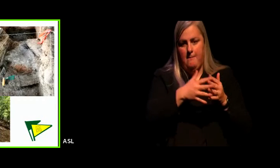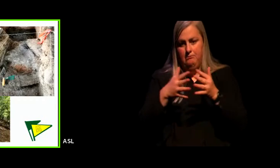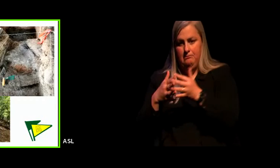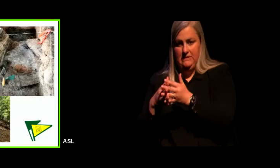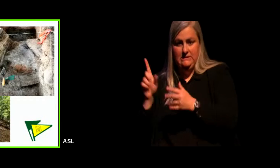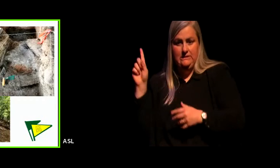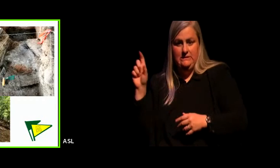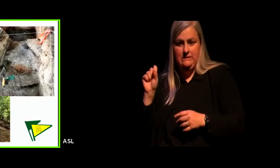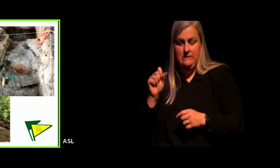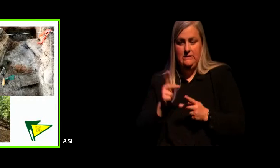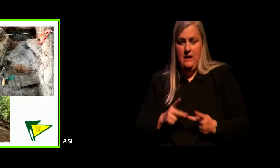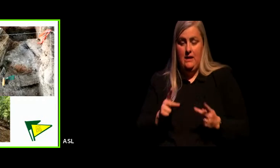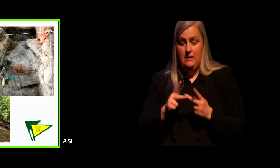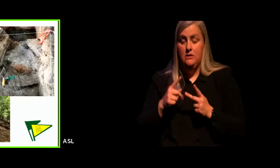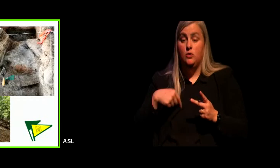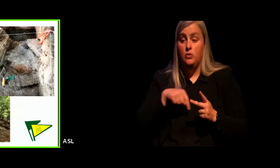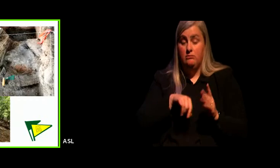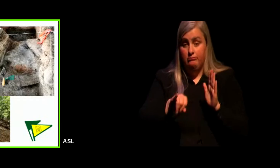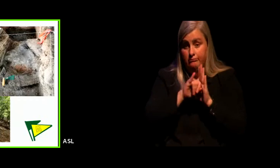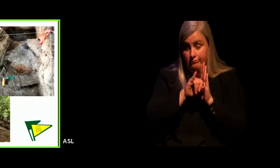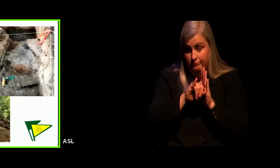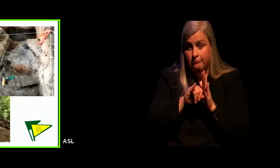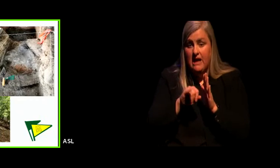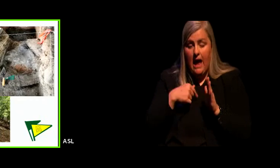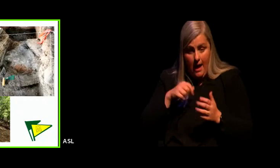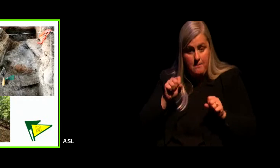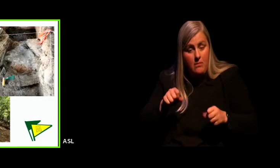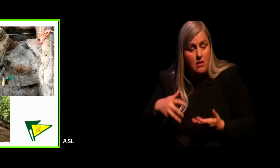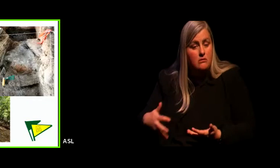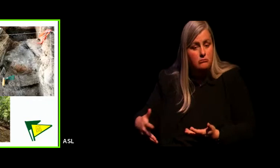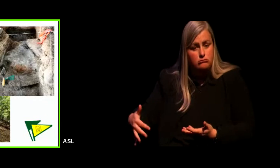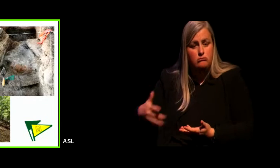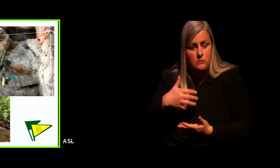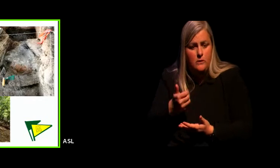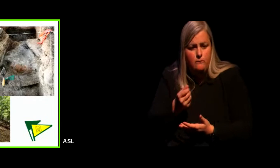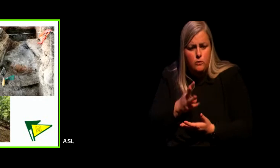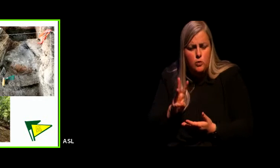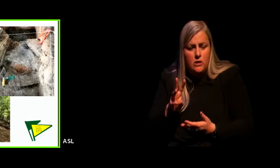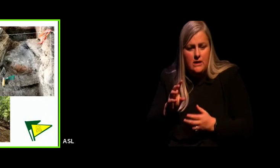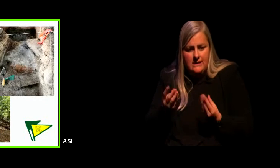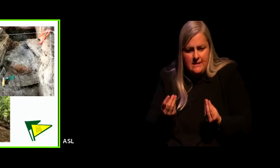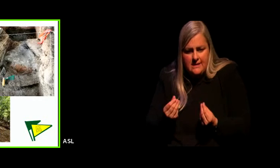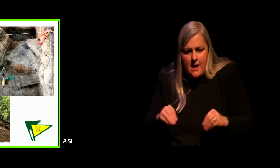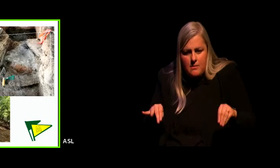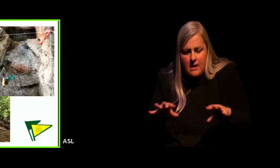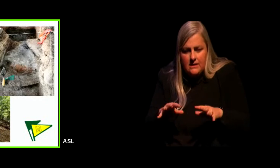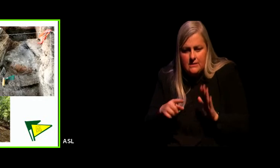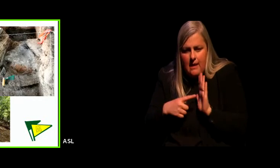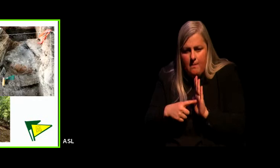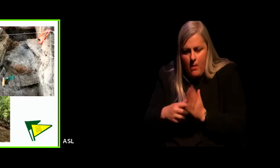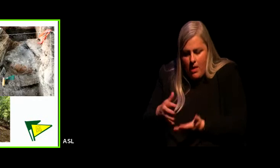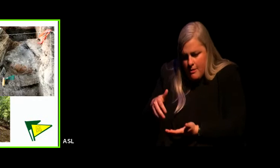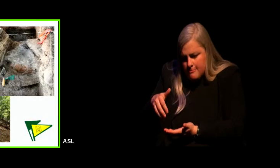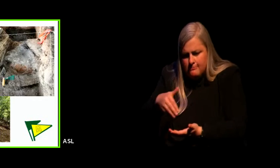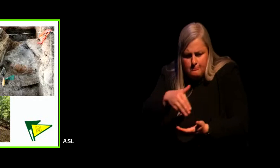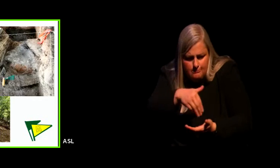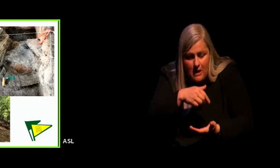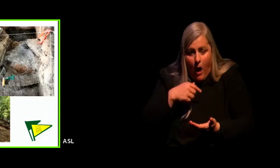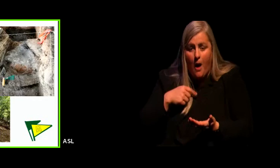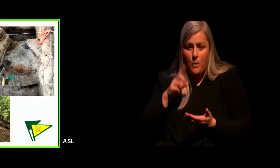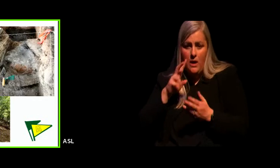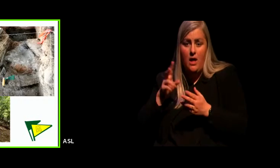excavated small parts of these 2 cabins, and I was able to collect a number of sediment samples during the excavation, and I will be analyzing them